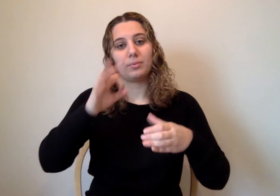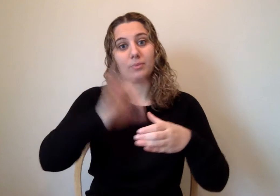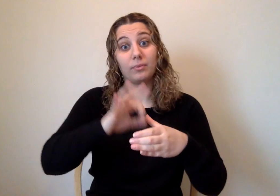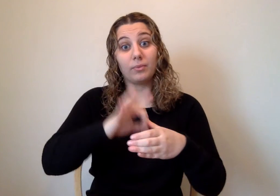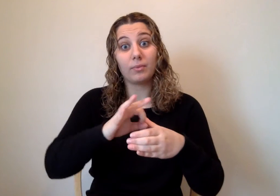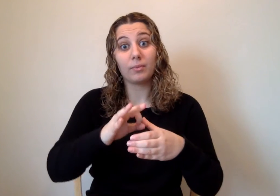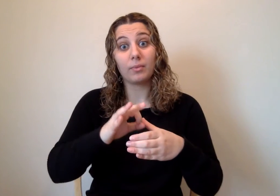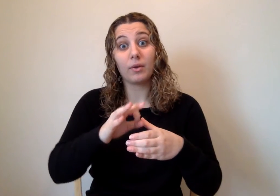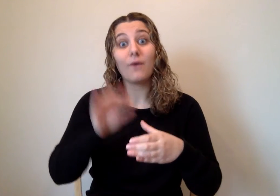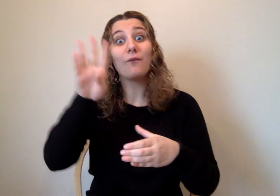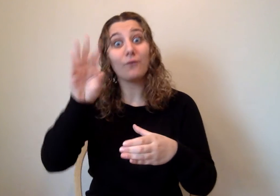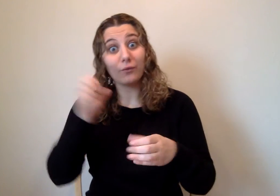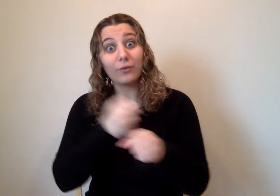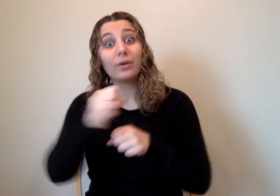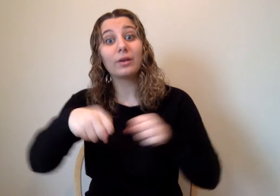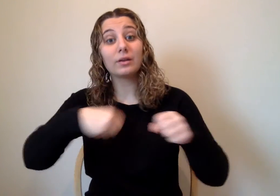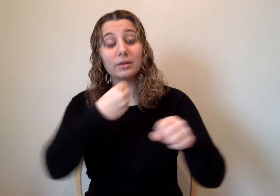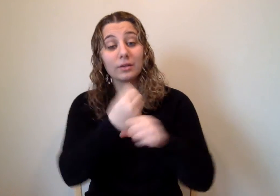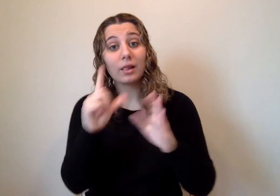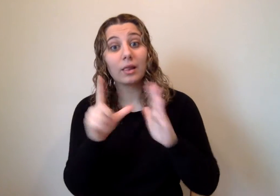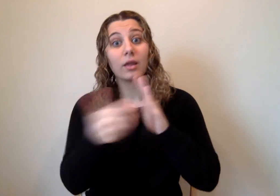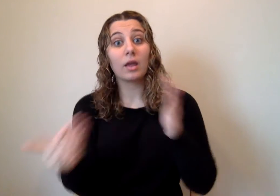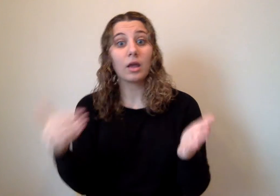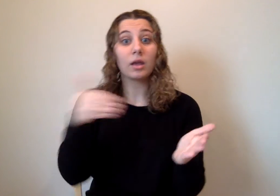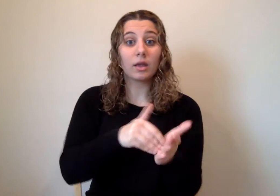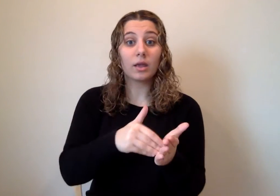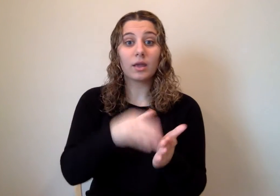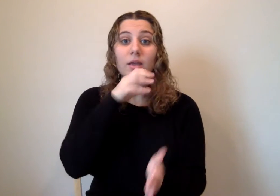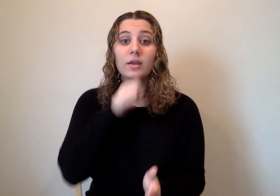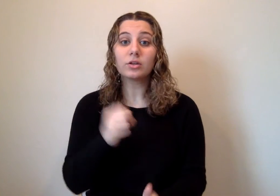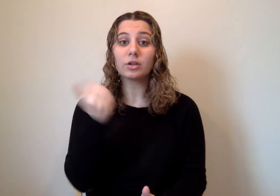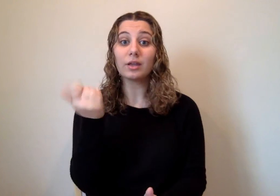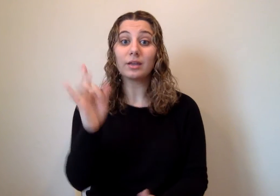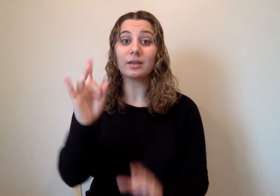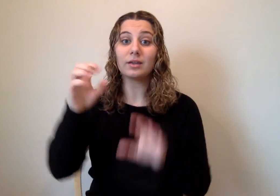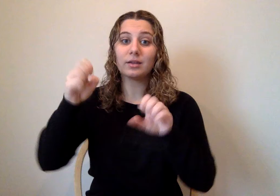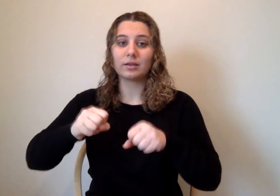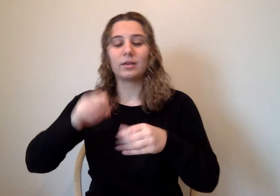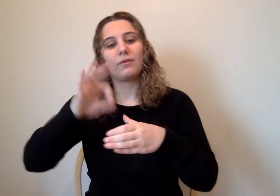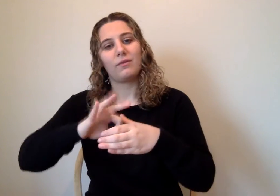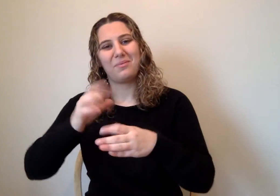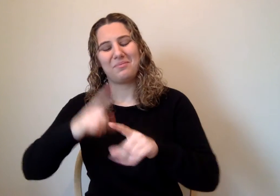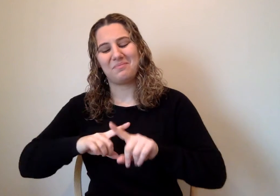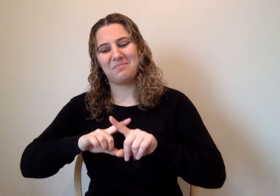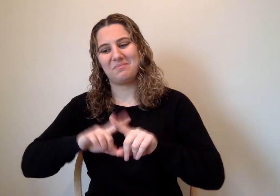time. So now we have a nation in which all of the adults, theoretically, can